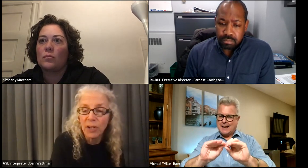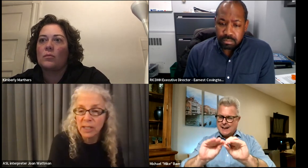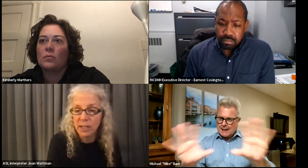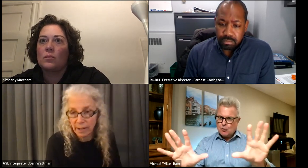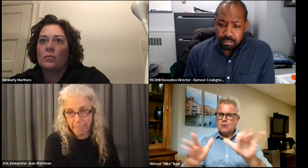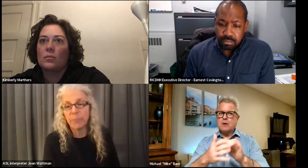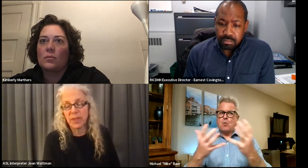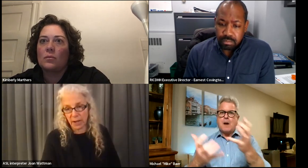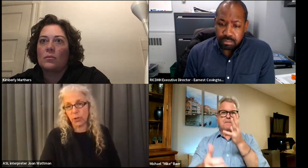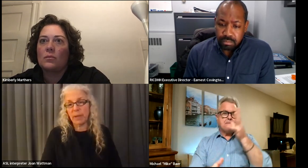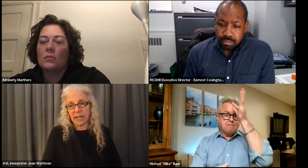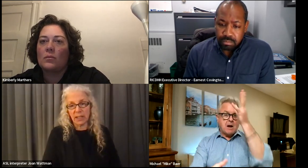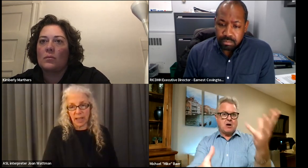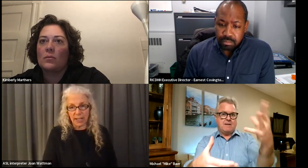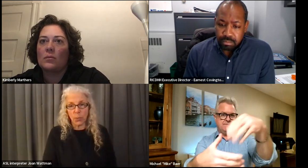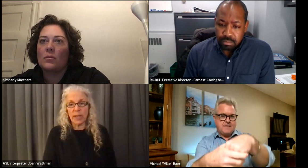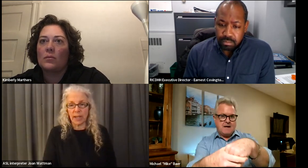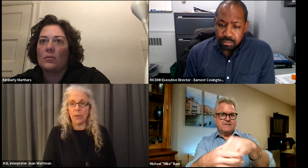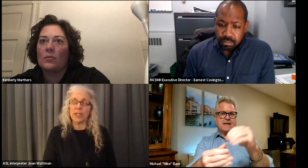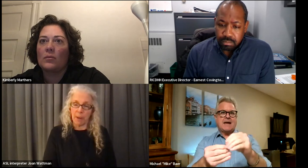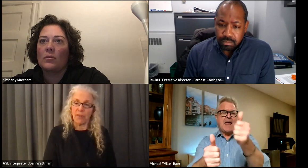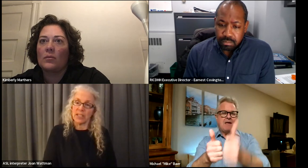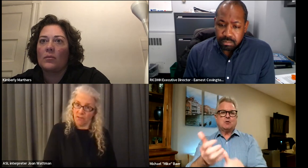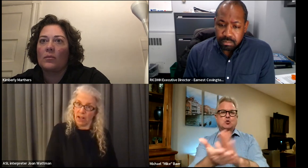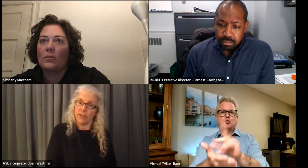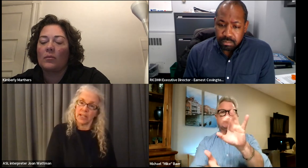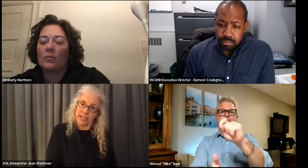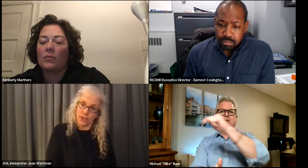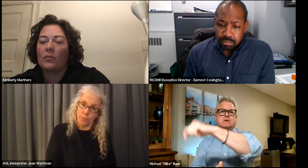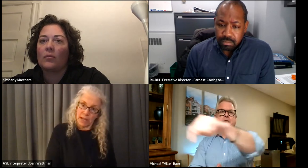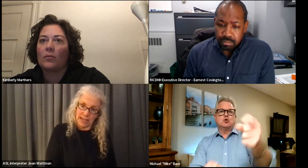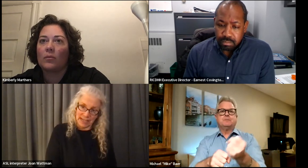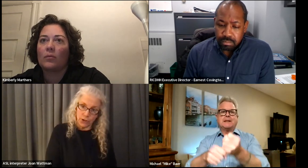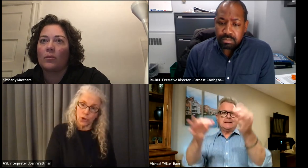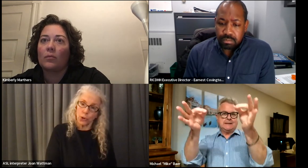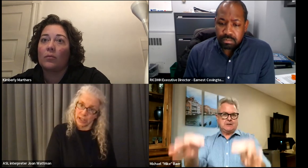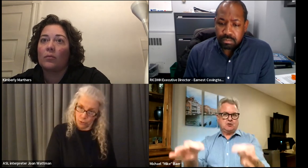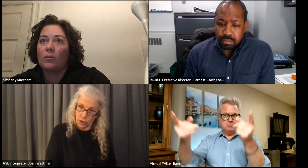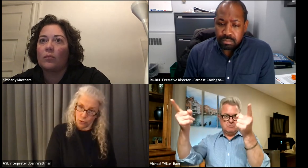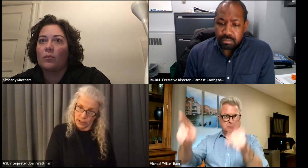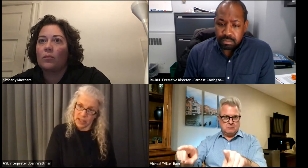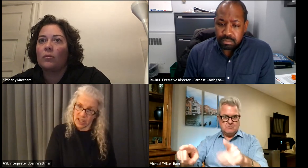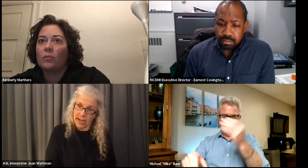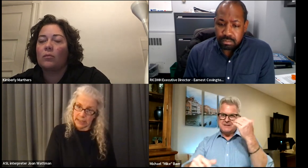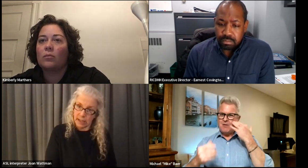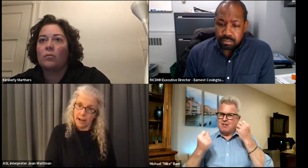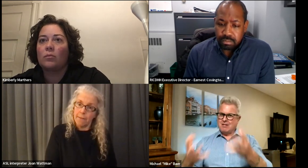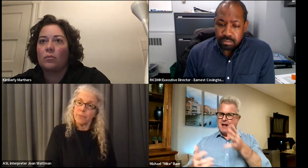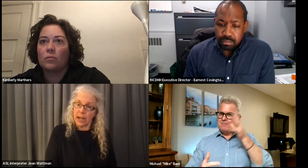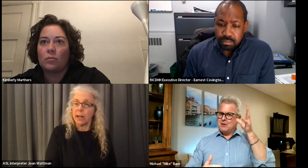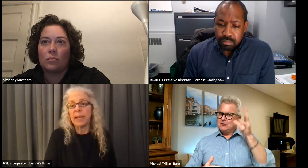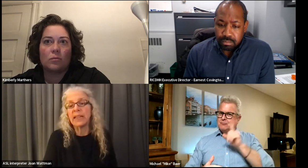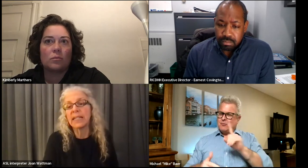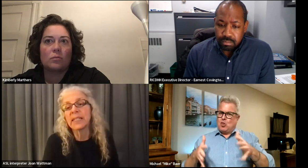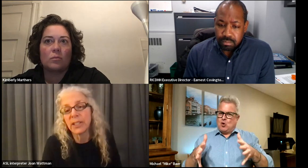and parents. The governor made it clear last week that he wants parents involved in the decision-making in each school district across the state